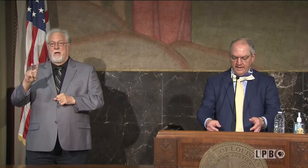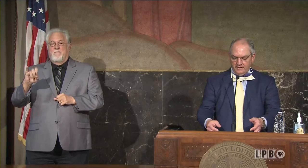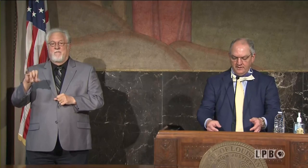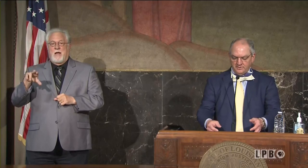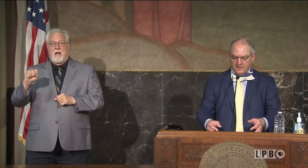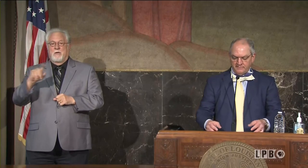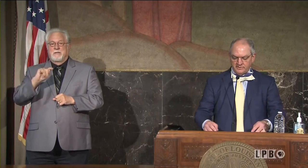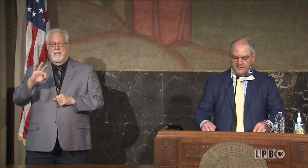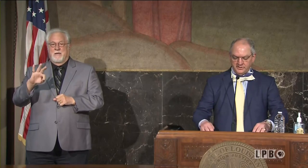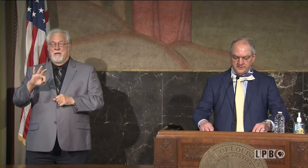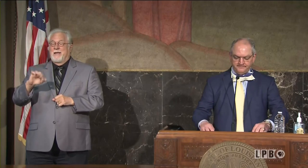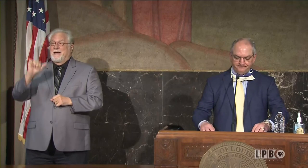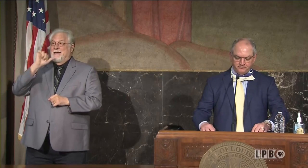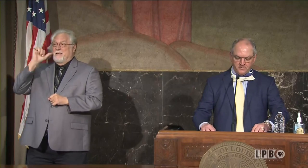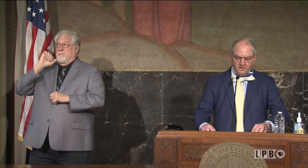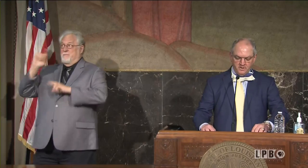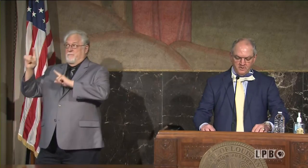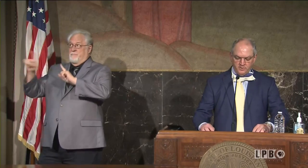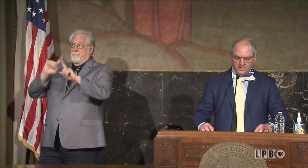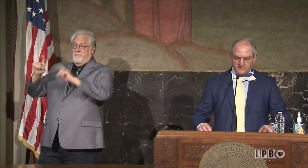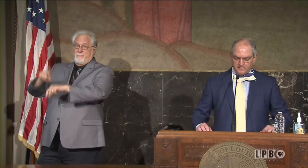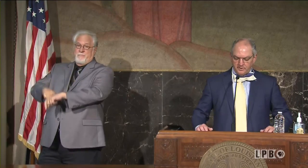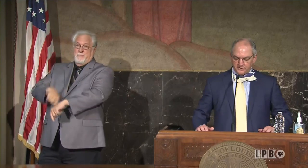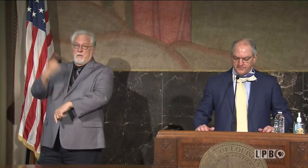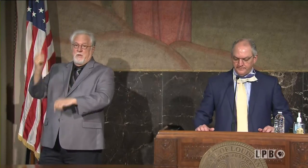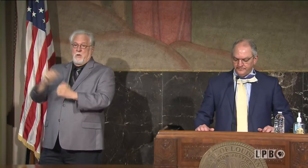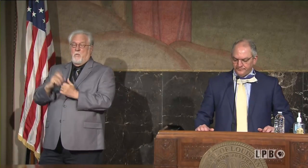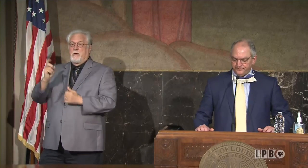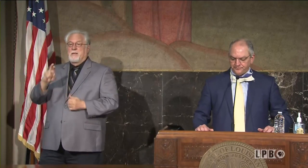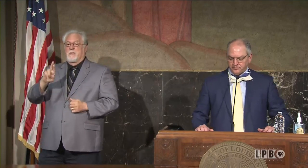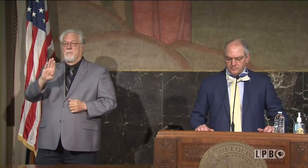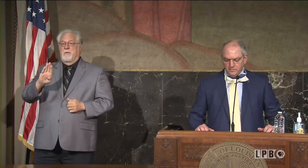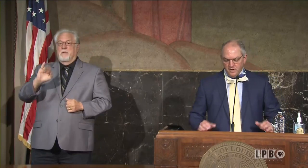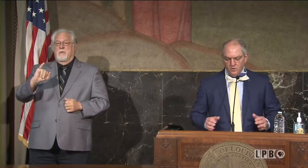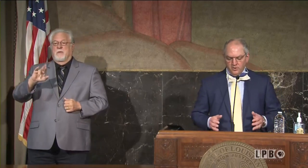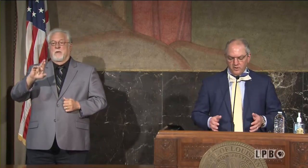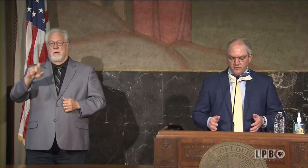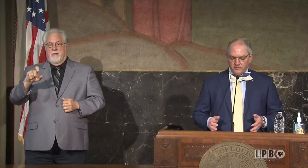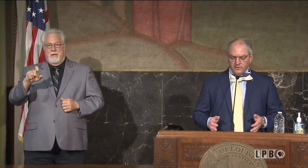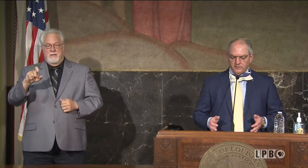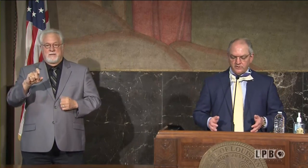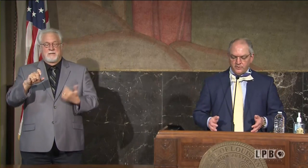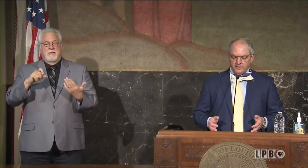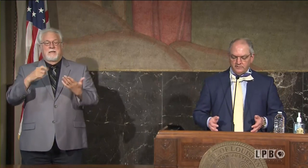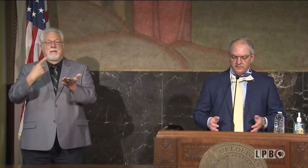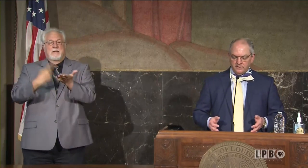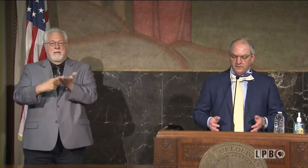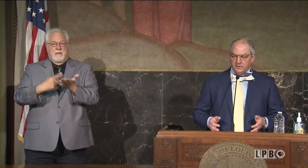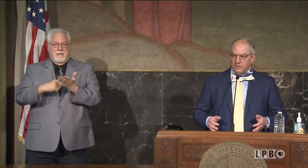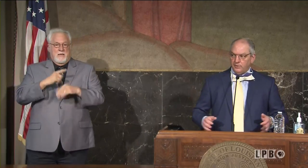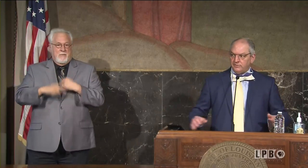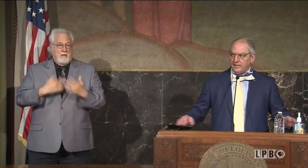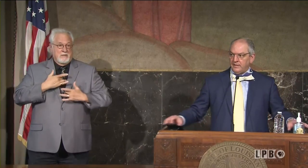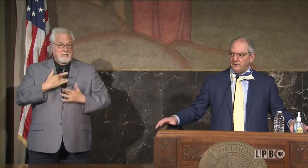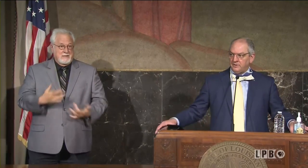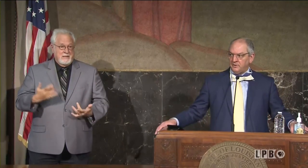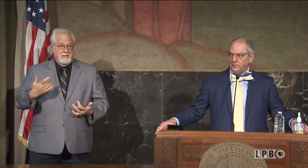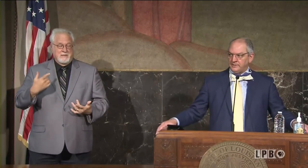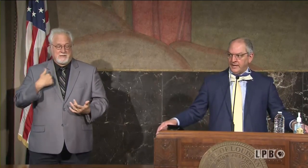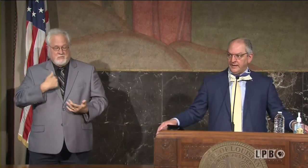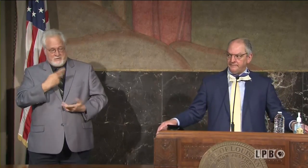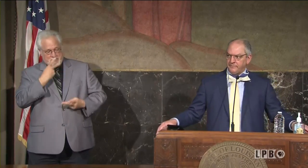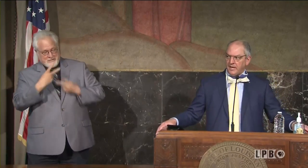Yesterday, I had a long conversation with Dr. Birx, going over the recent trends that we've seen here